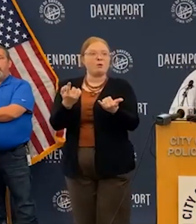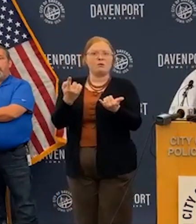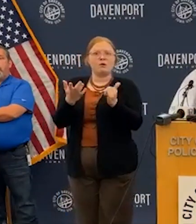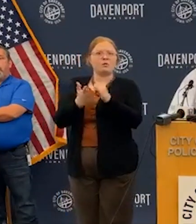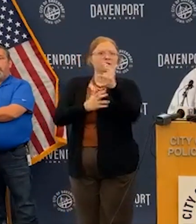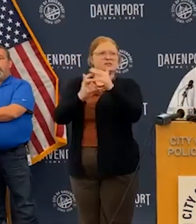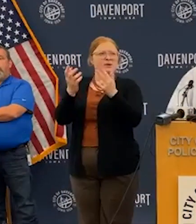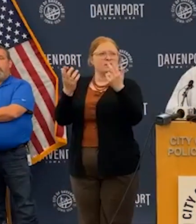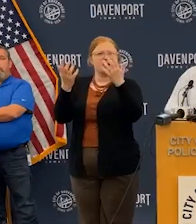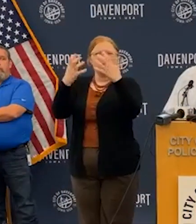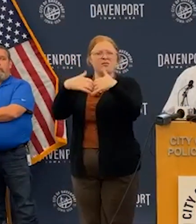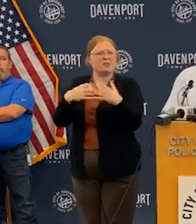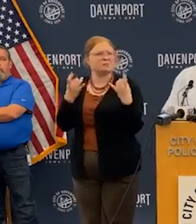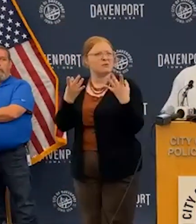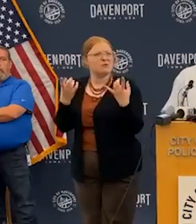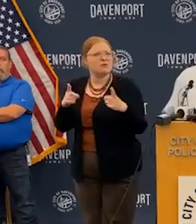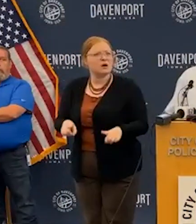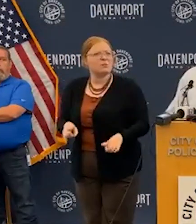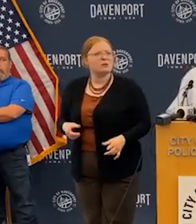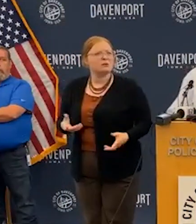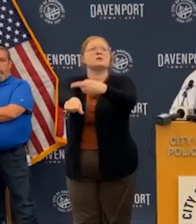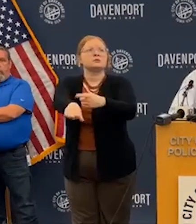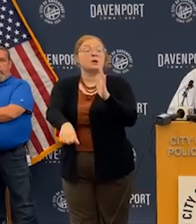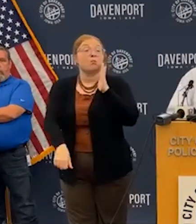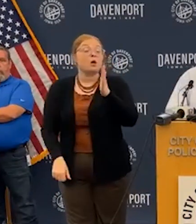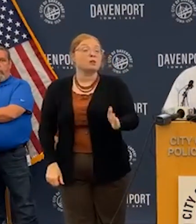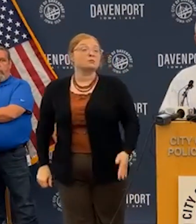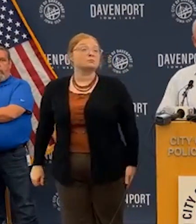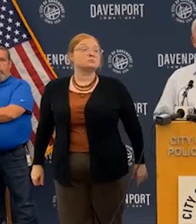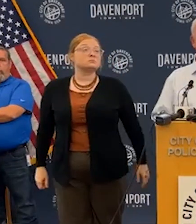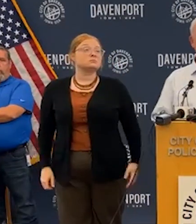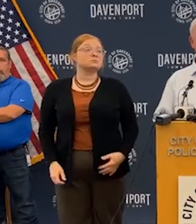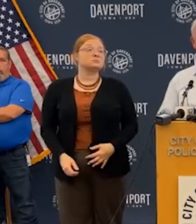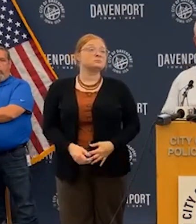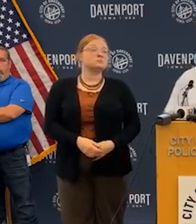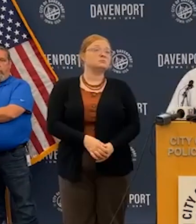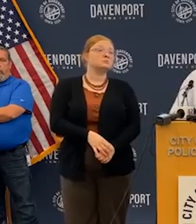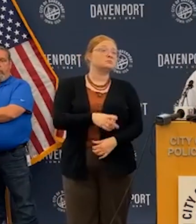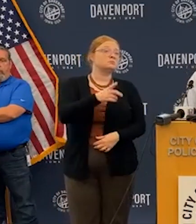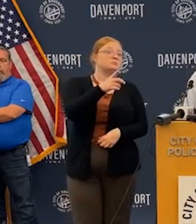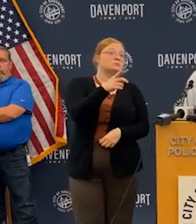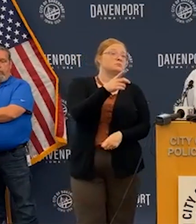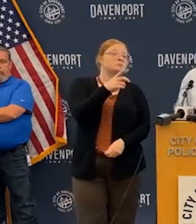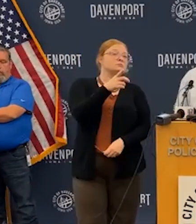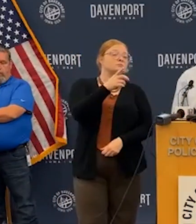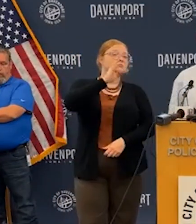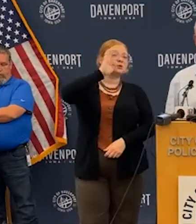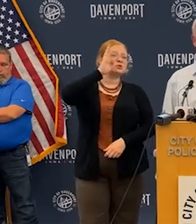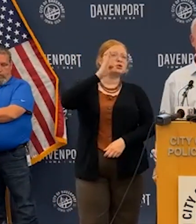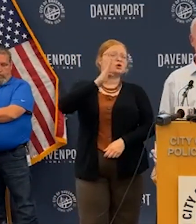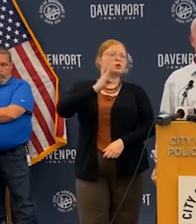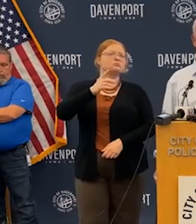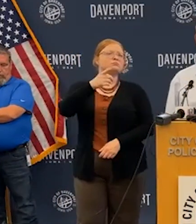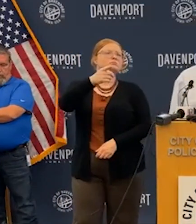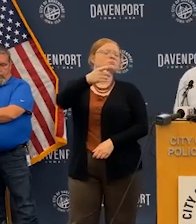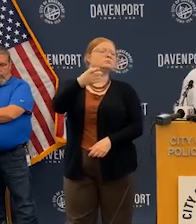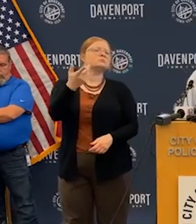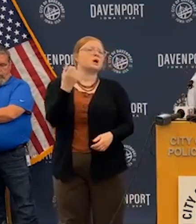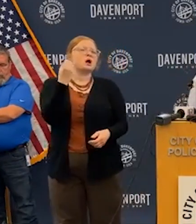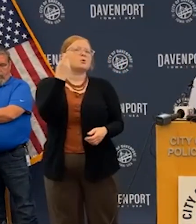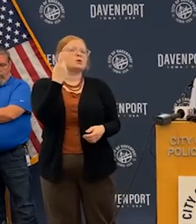is a bill, sir. One thing I don't understand about the structural engineering company's report is